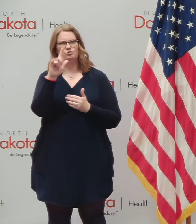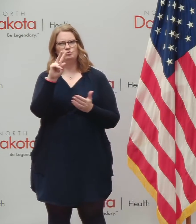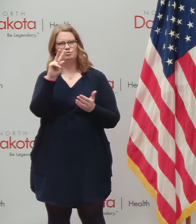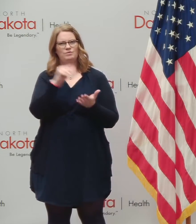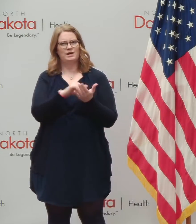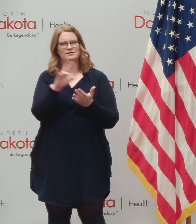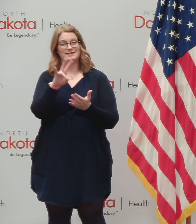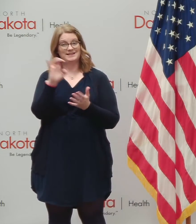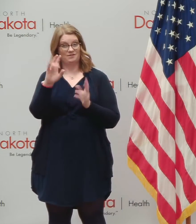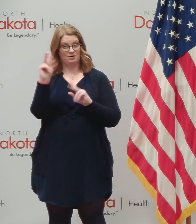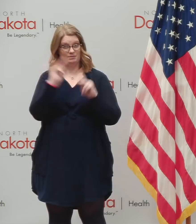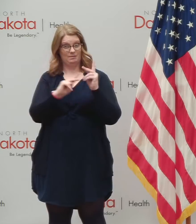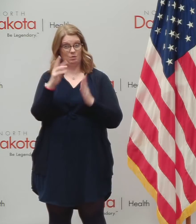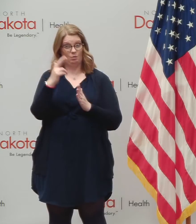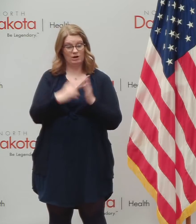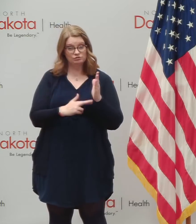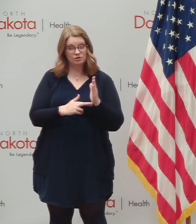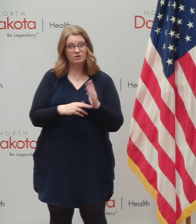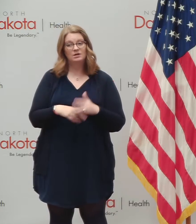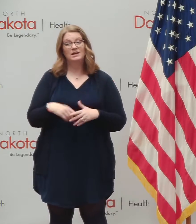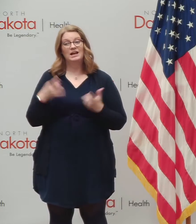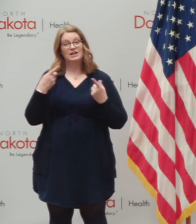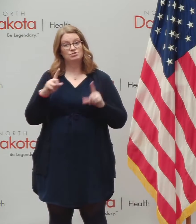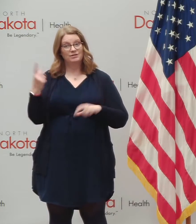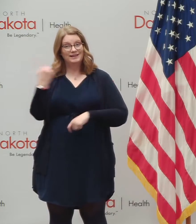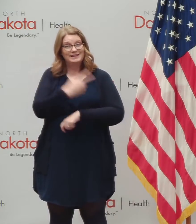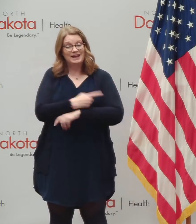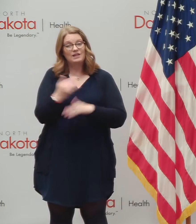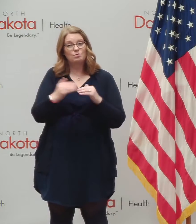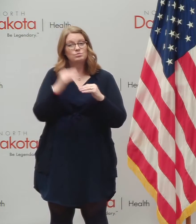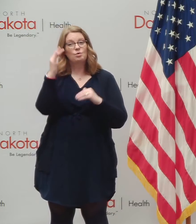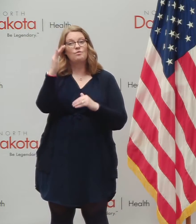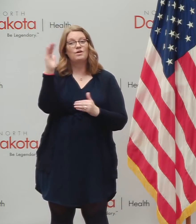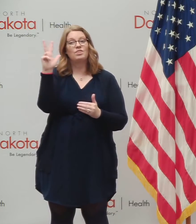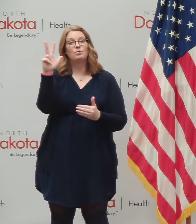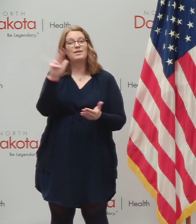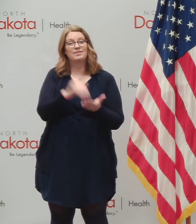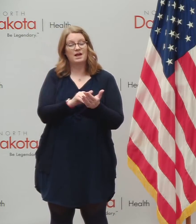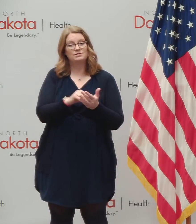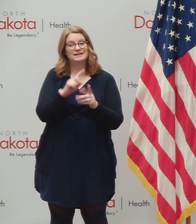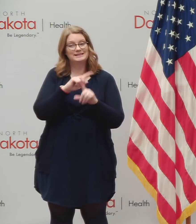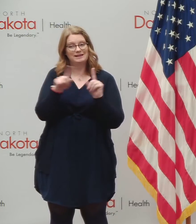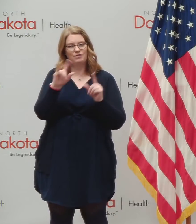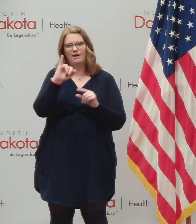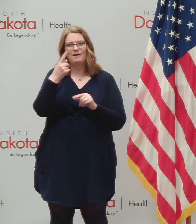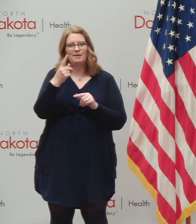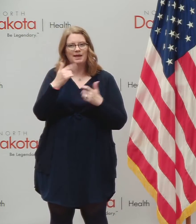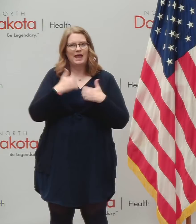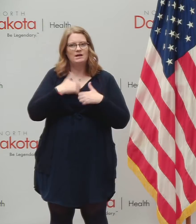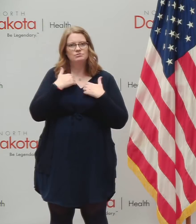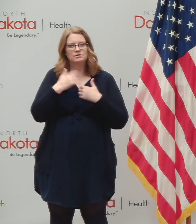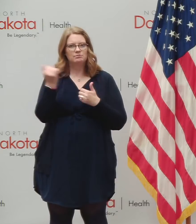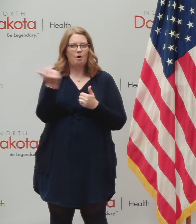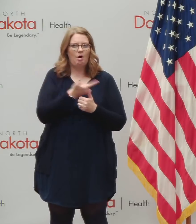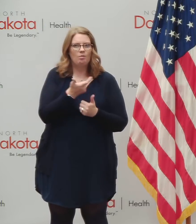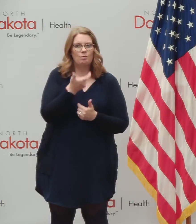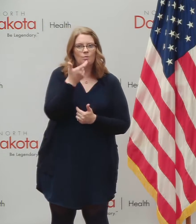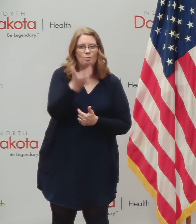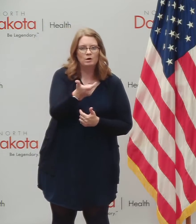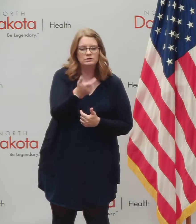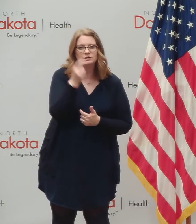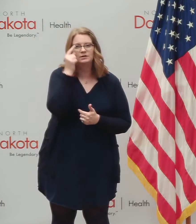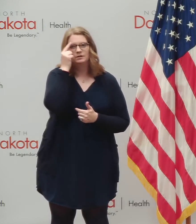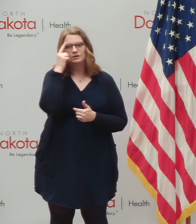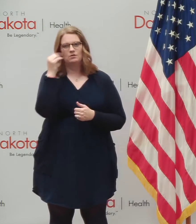2,700 people registered. At times during the day, there was over 3,000 different IP addresses all tuned in. All of